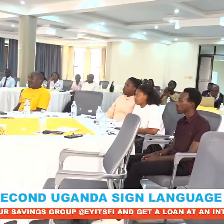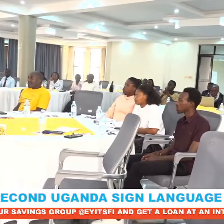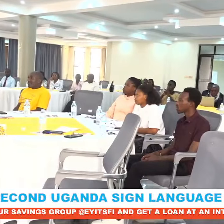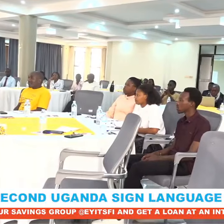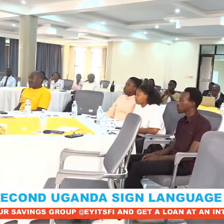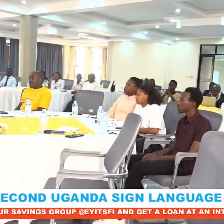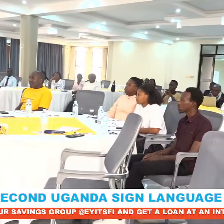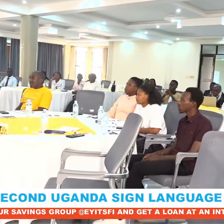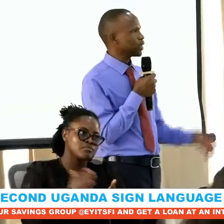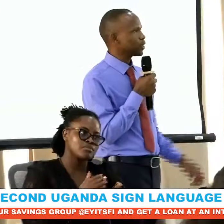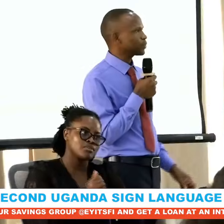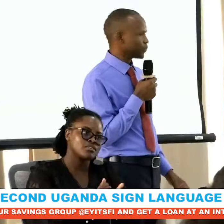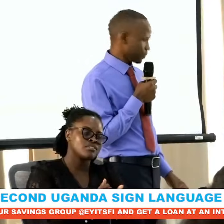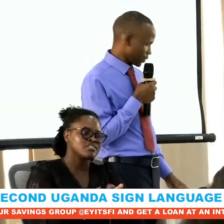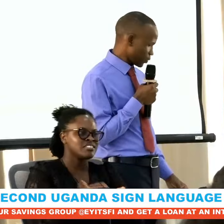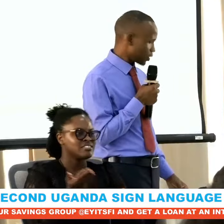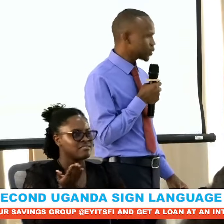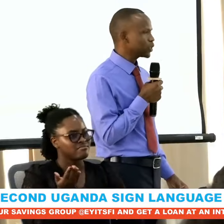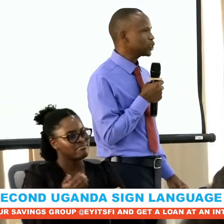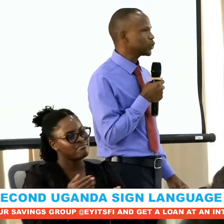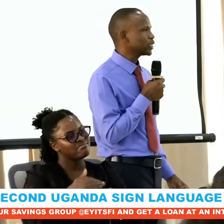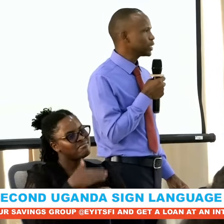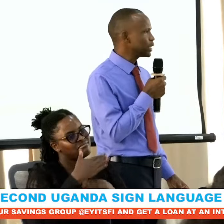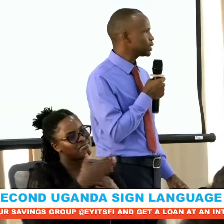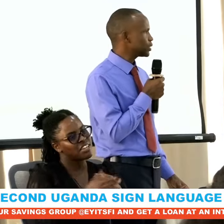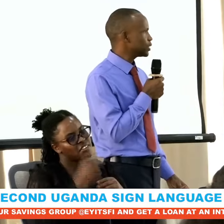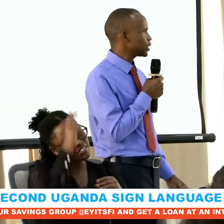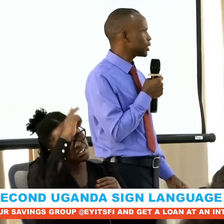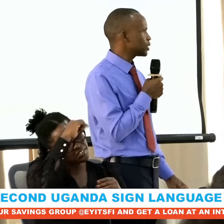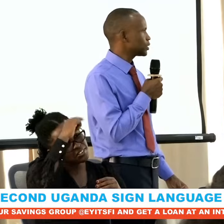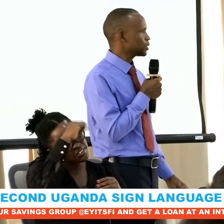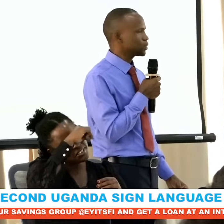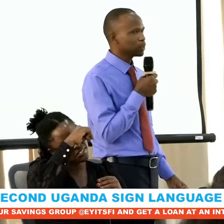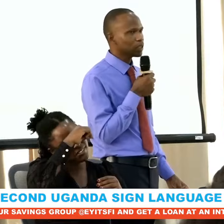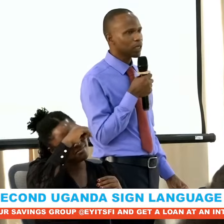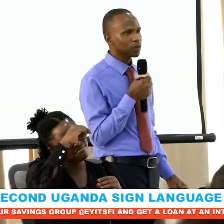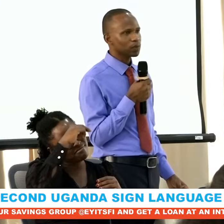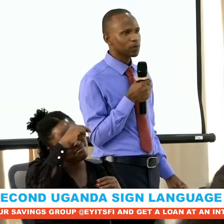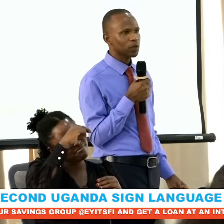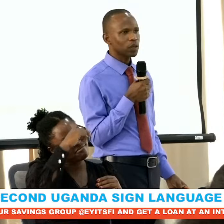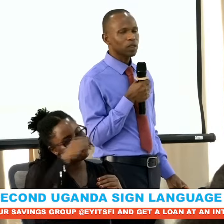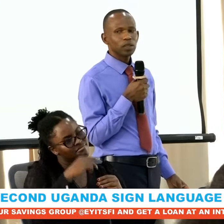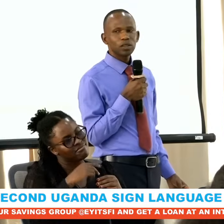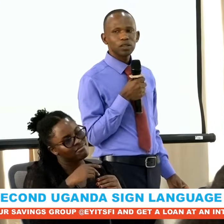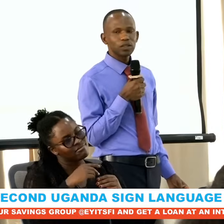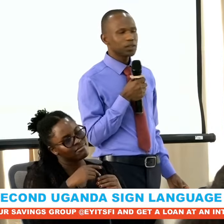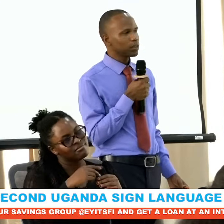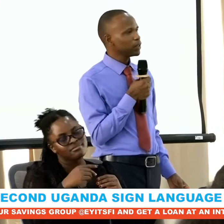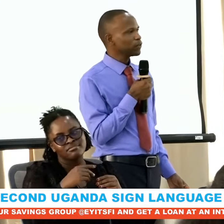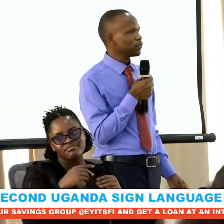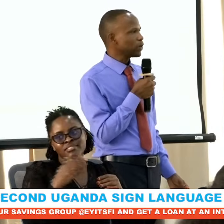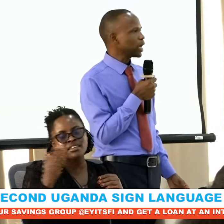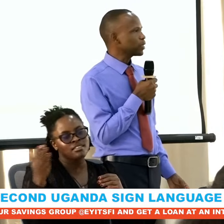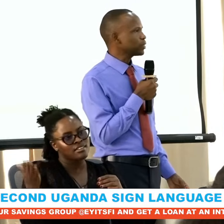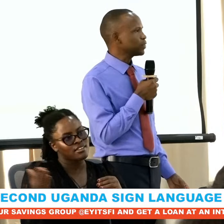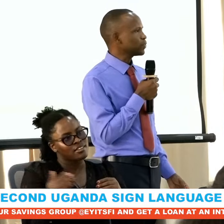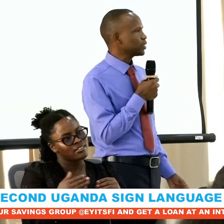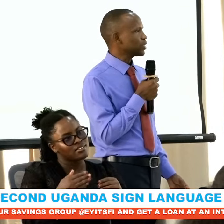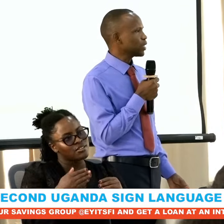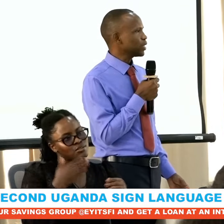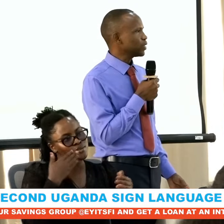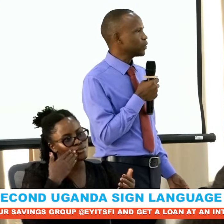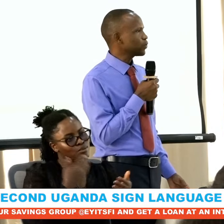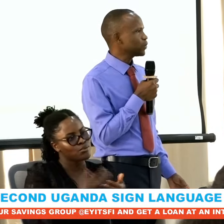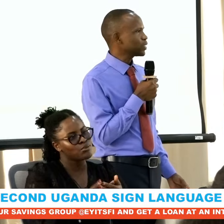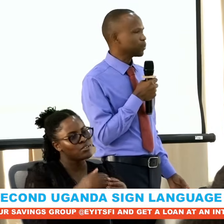him because after graduation, he didn't sit down. He's still very active in